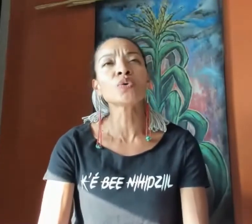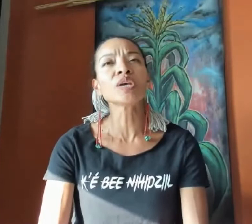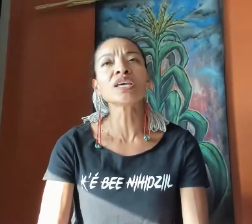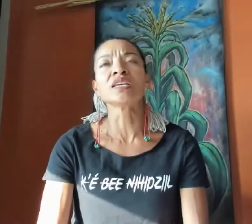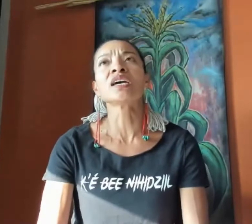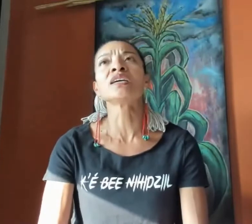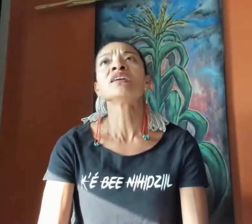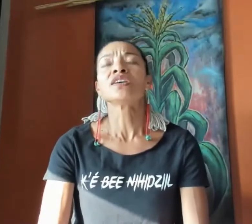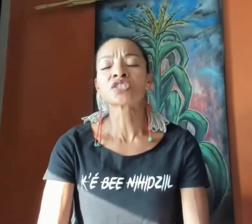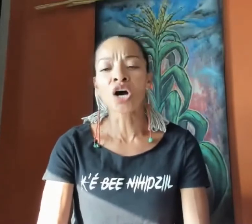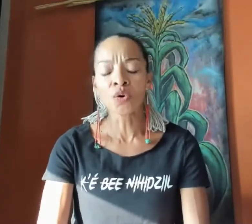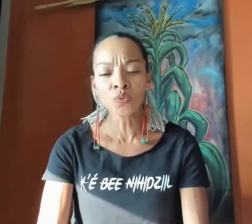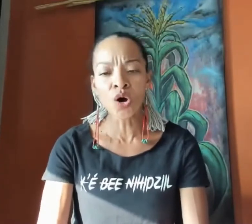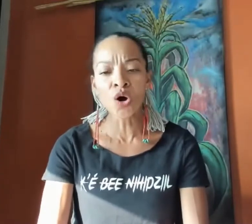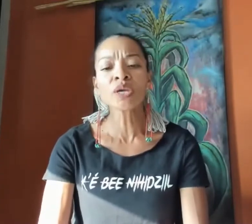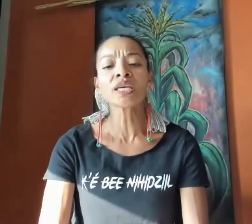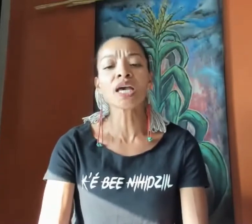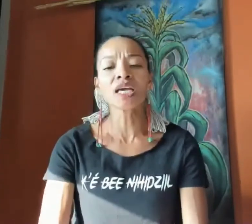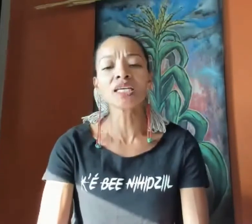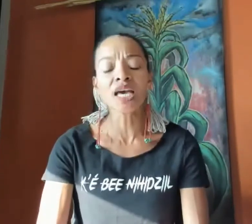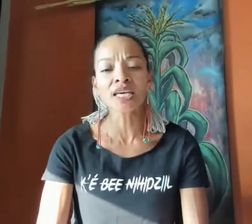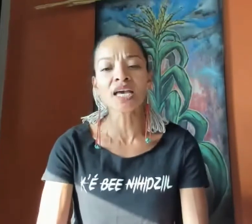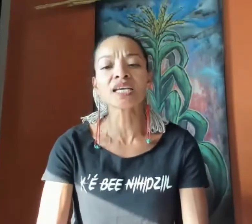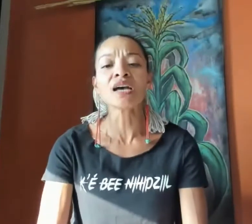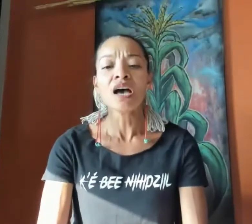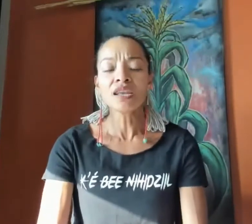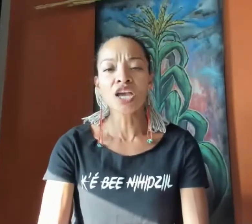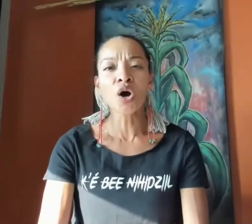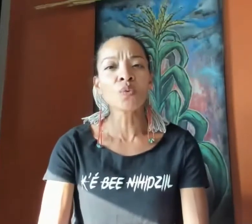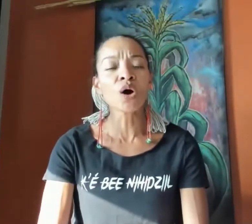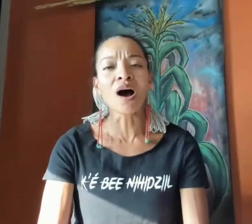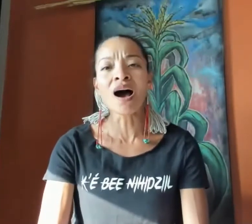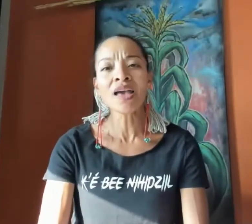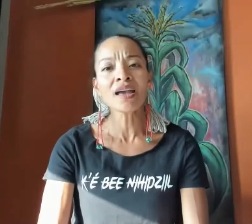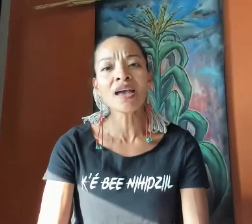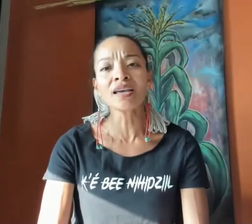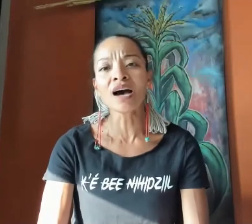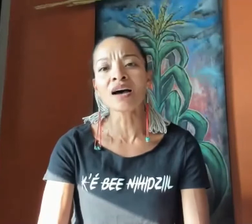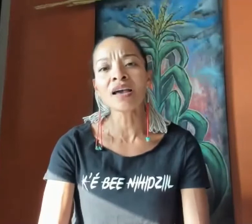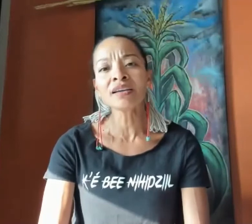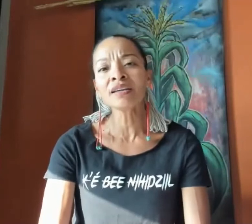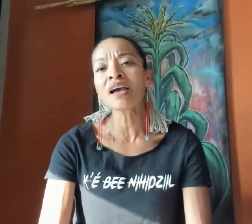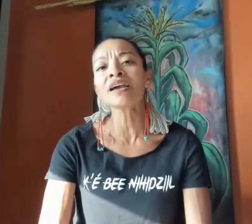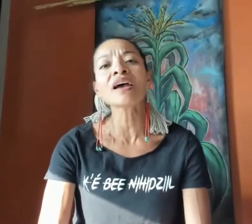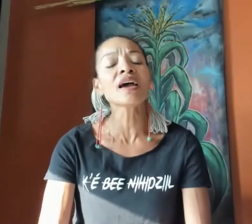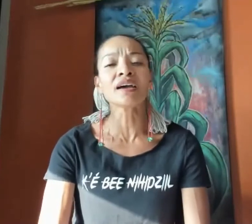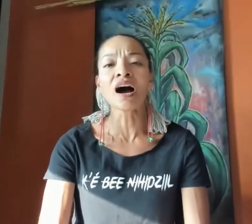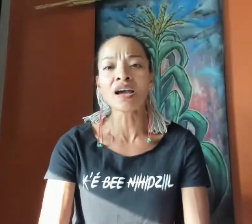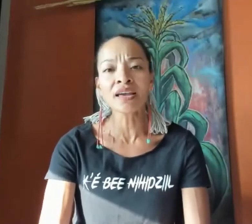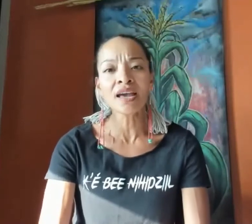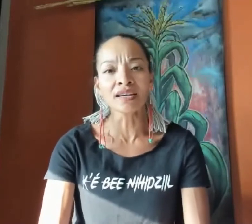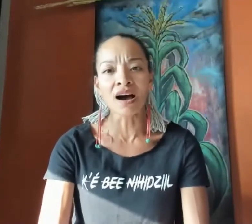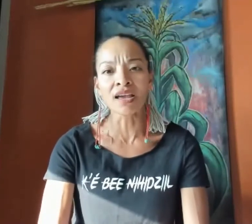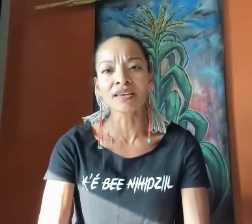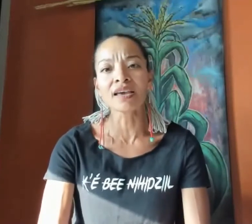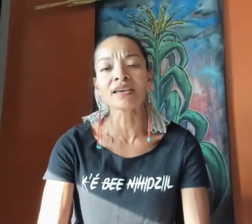won we ye, ye ta who won we ye, ye, nay, oh, ha, eh, ah, hey, hey, ha, eh, eh, ah, hey, hey, ha, eh, ah, hey,